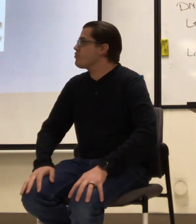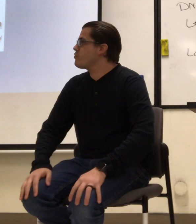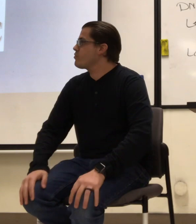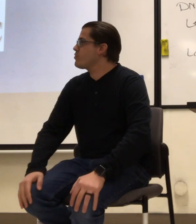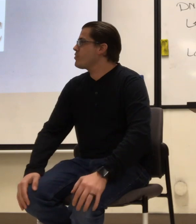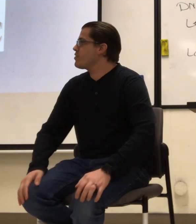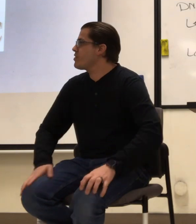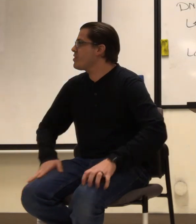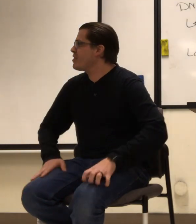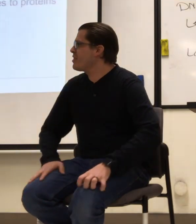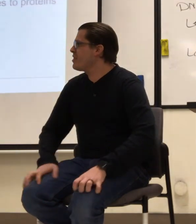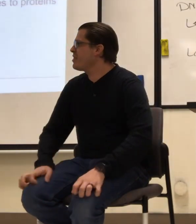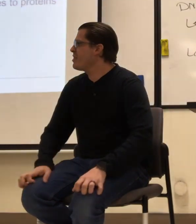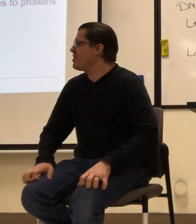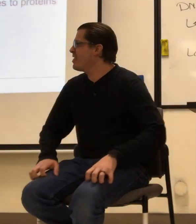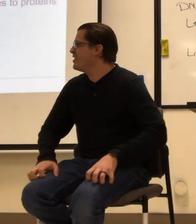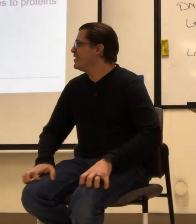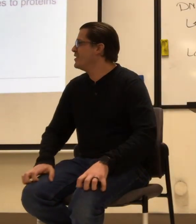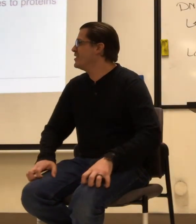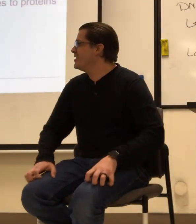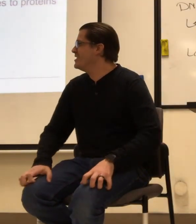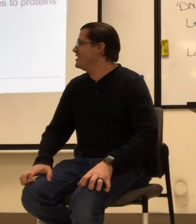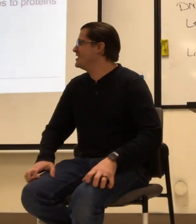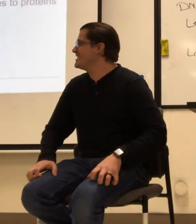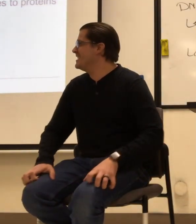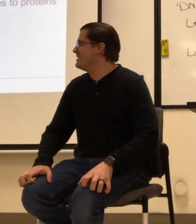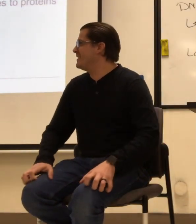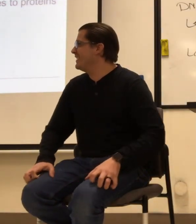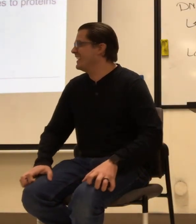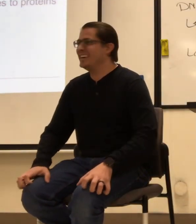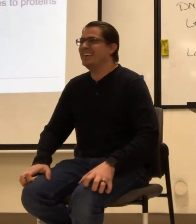don't know how to add her. She wanted to see if she could study with us.